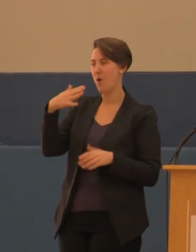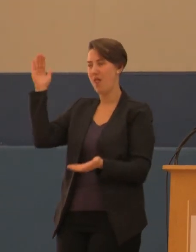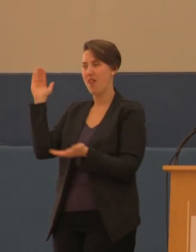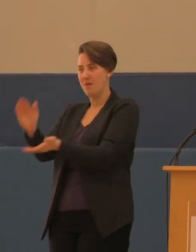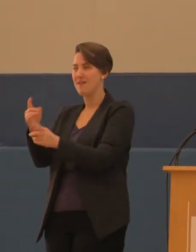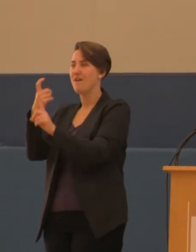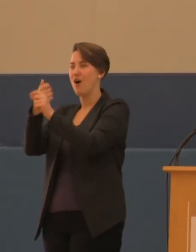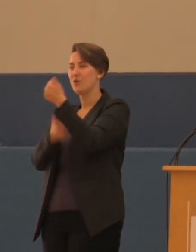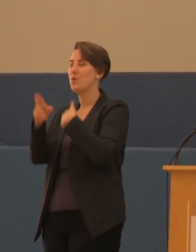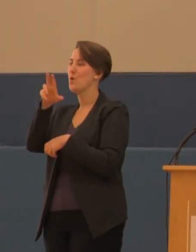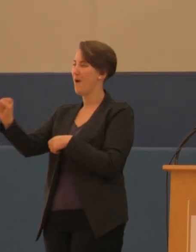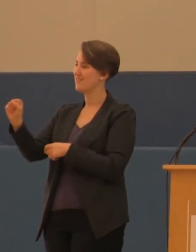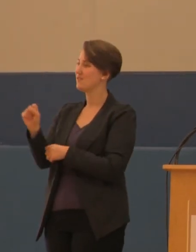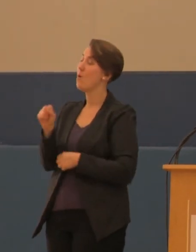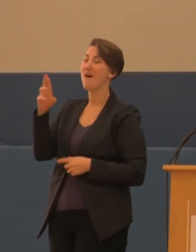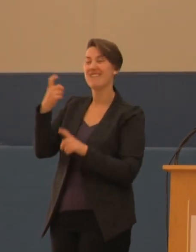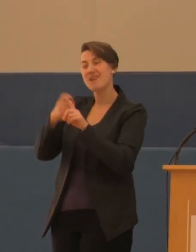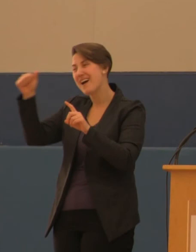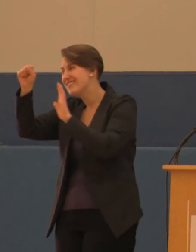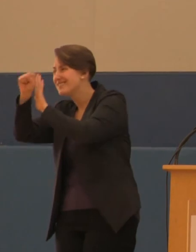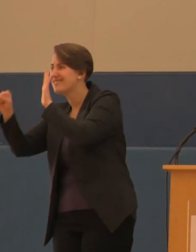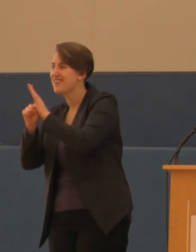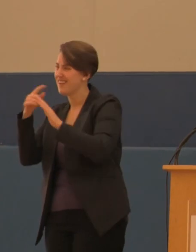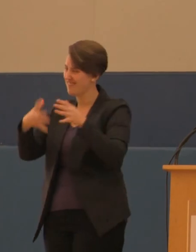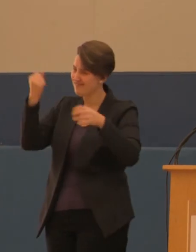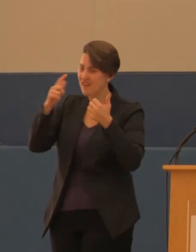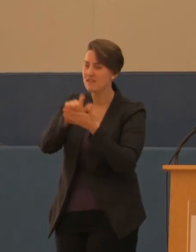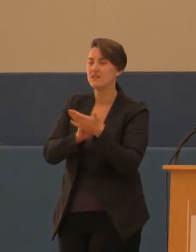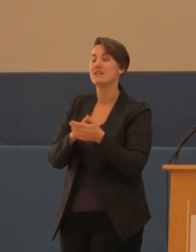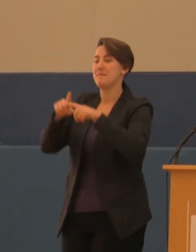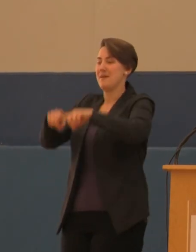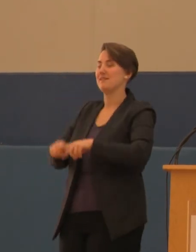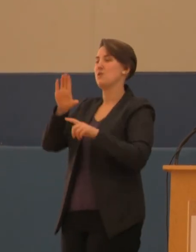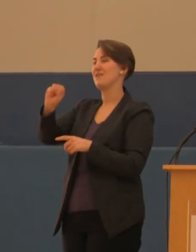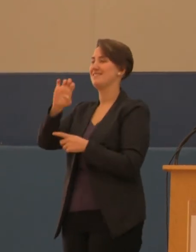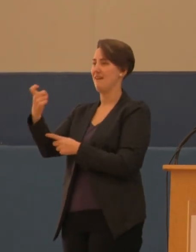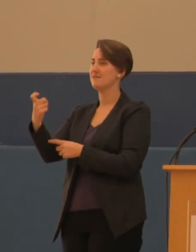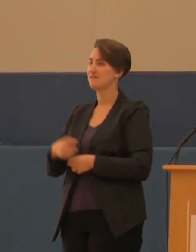by the United States or by any state on the account of sex."